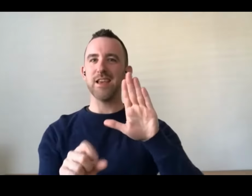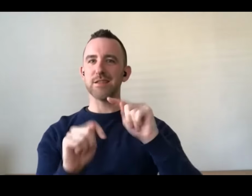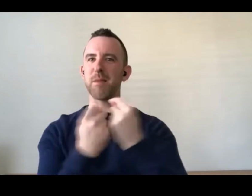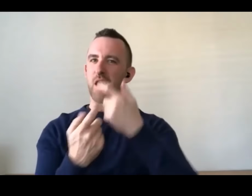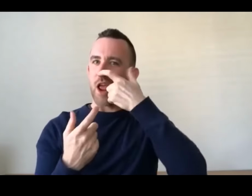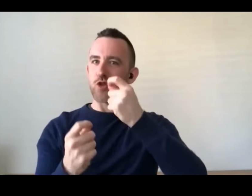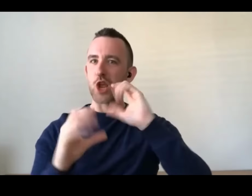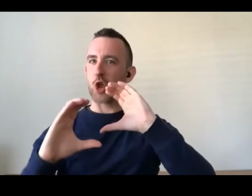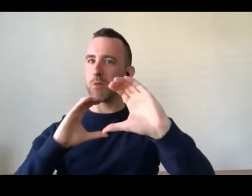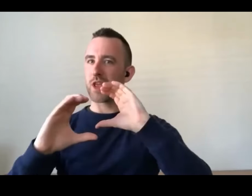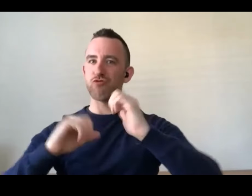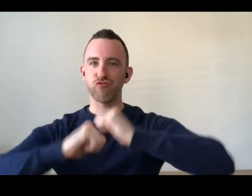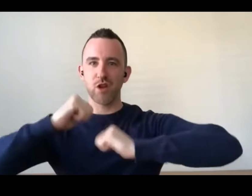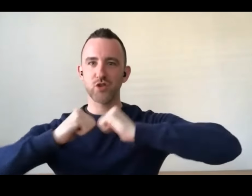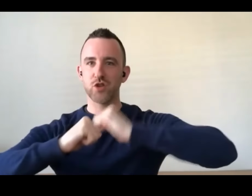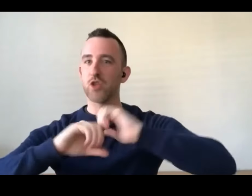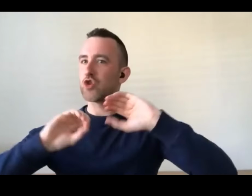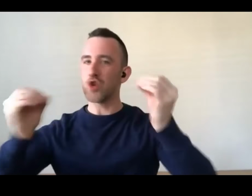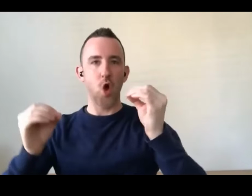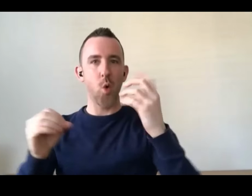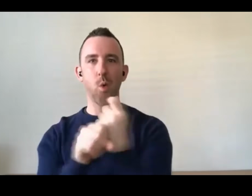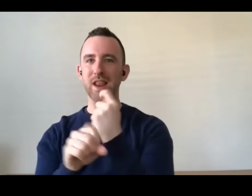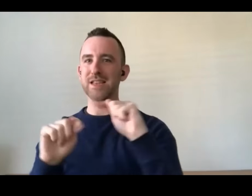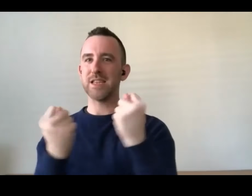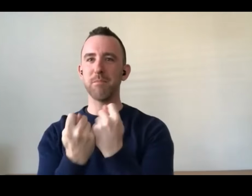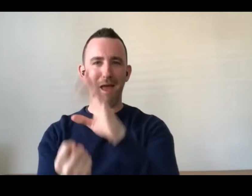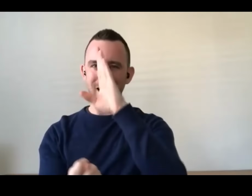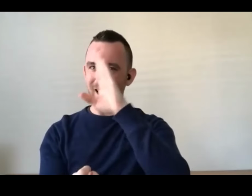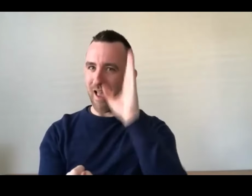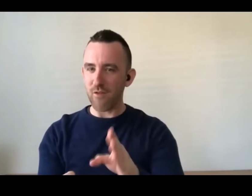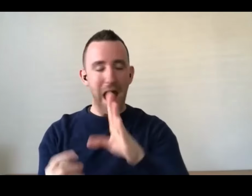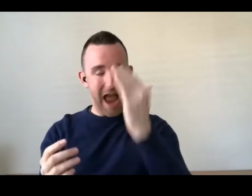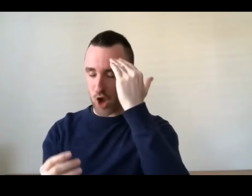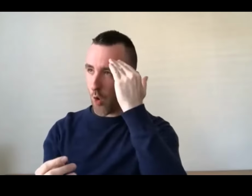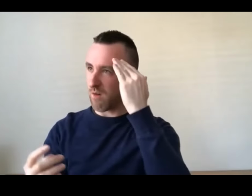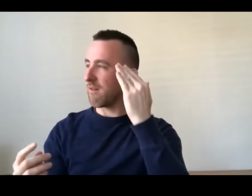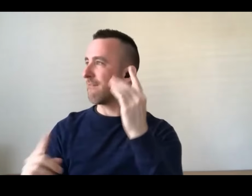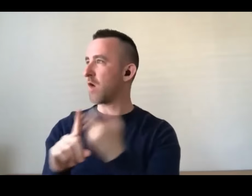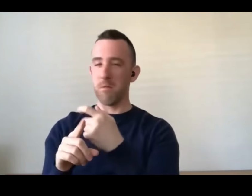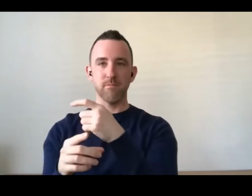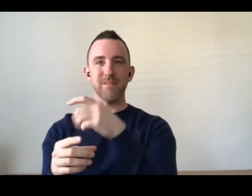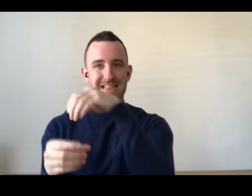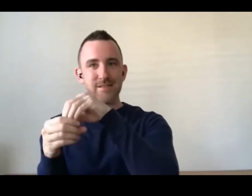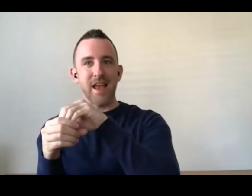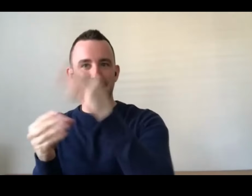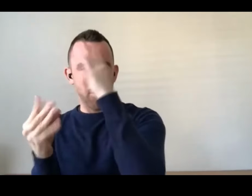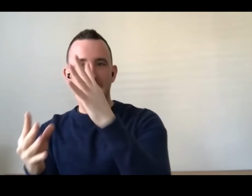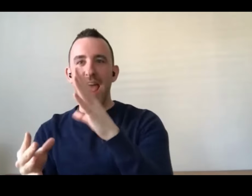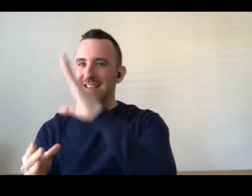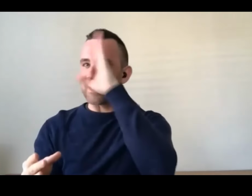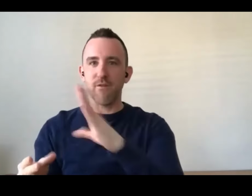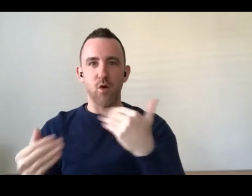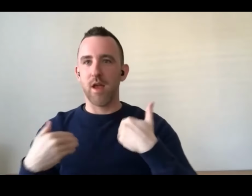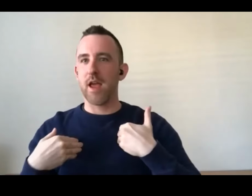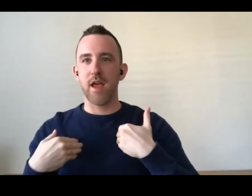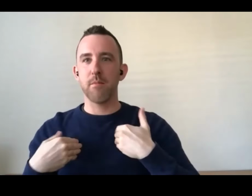interesting communication structure. No winning team has ever, and I know this from inside information, has ever had